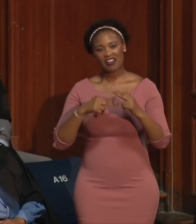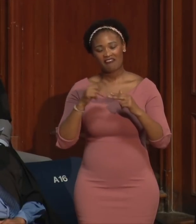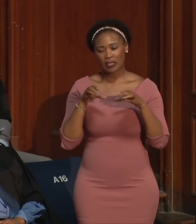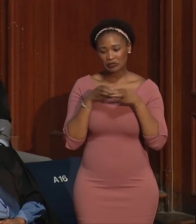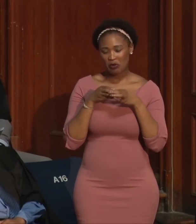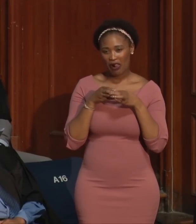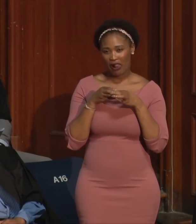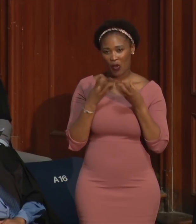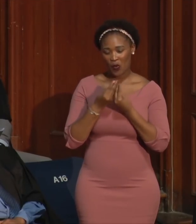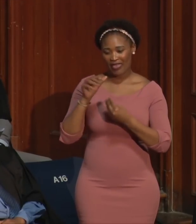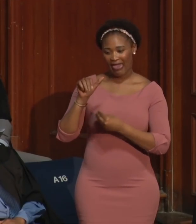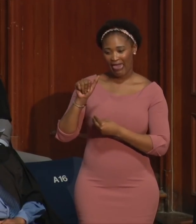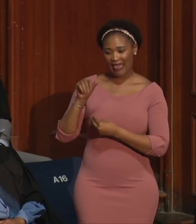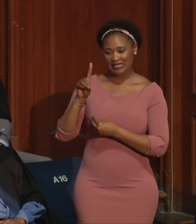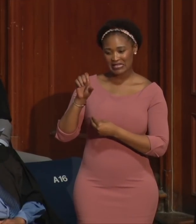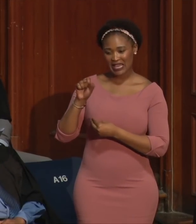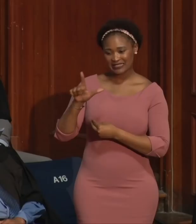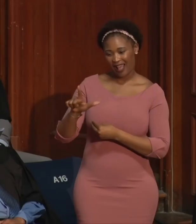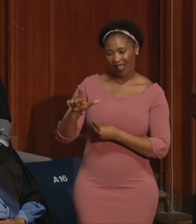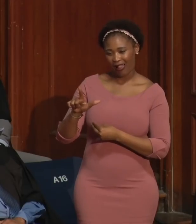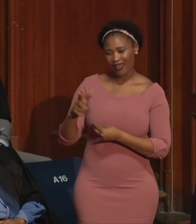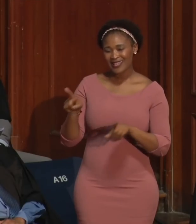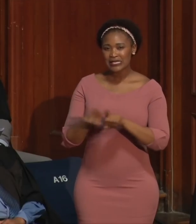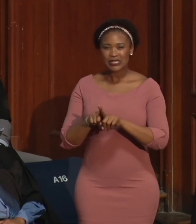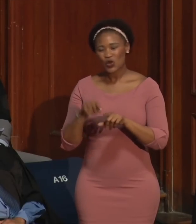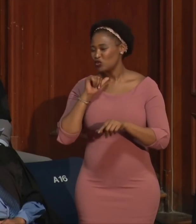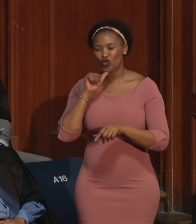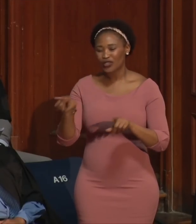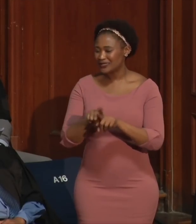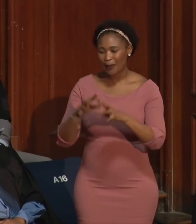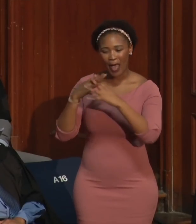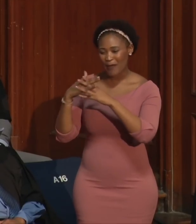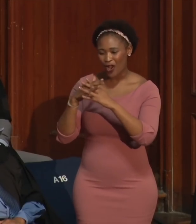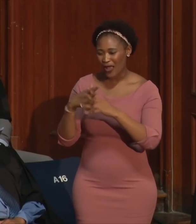with ADSL. It's not like the American stories. We didn't have garages.